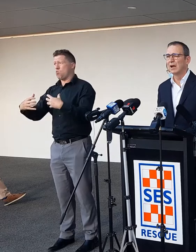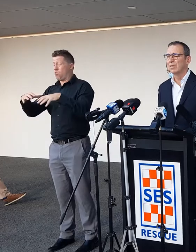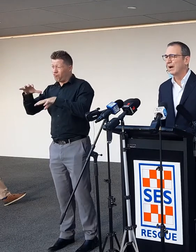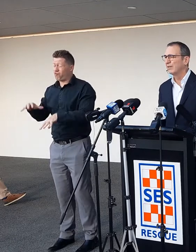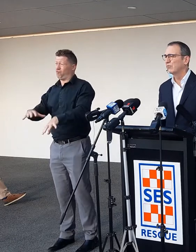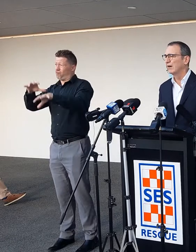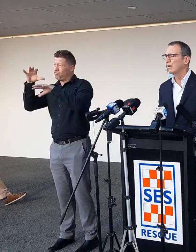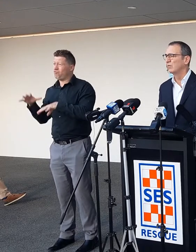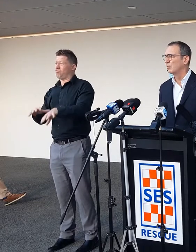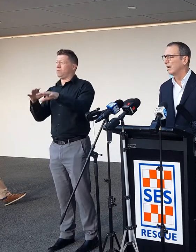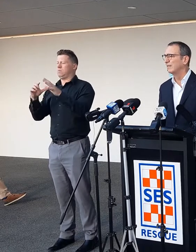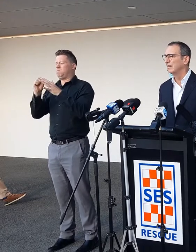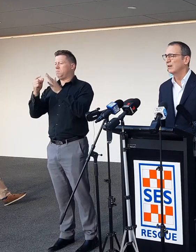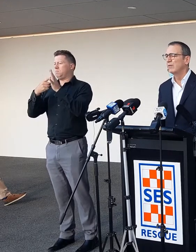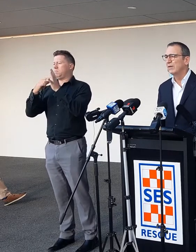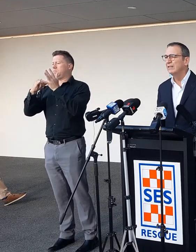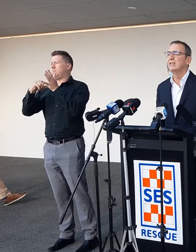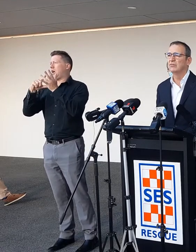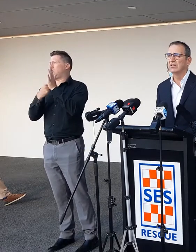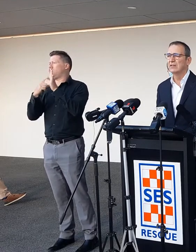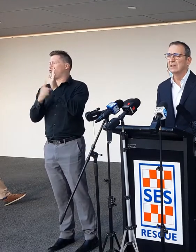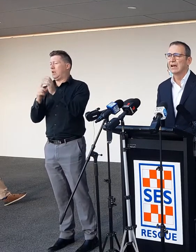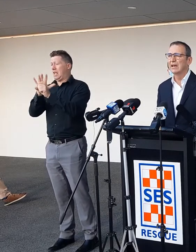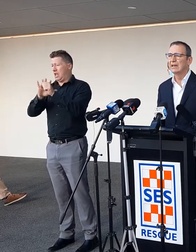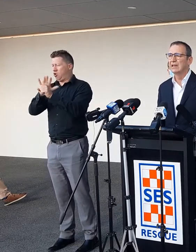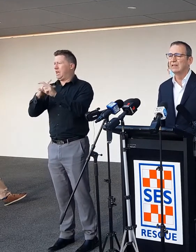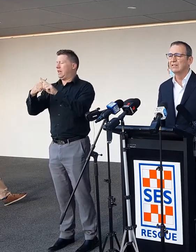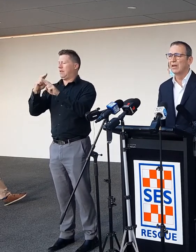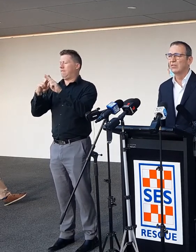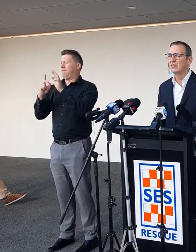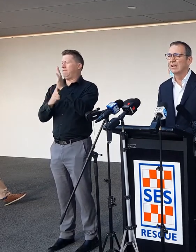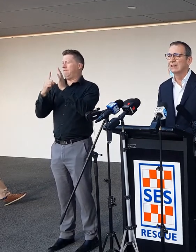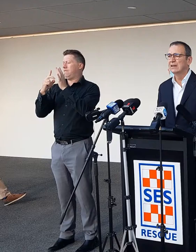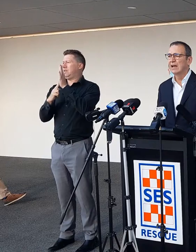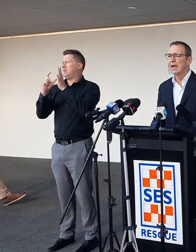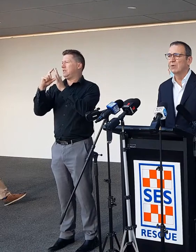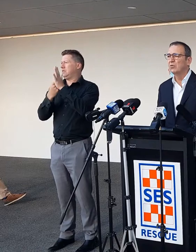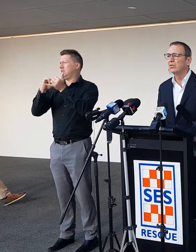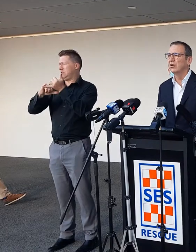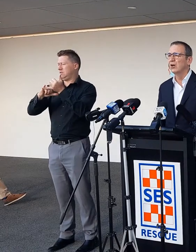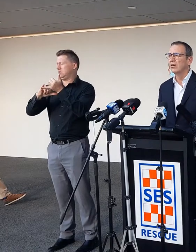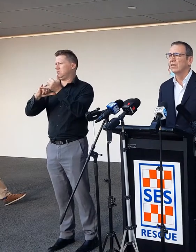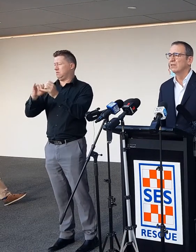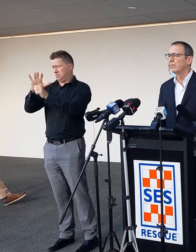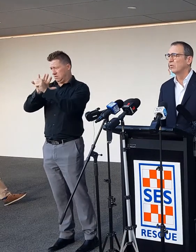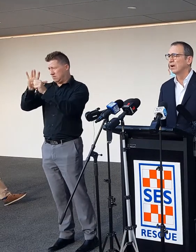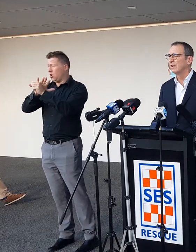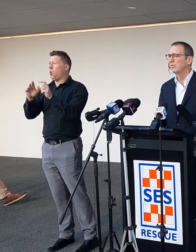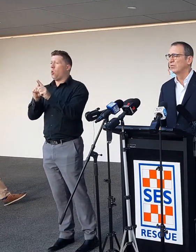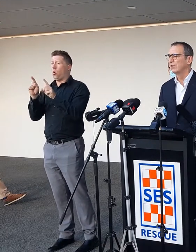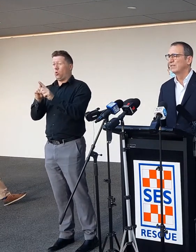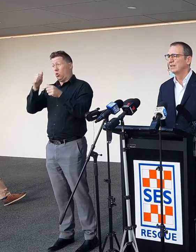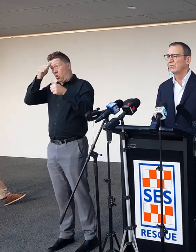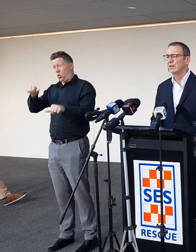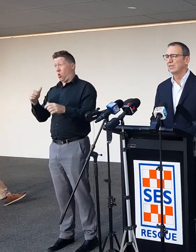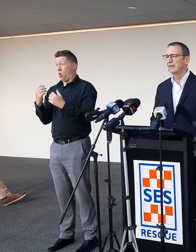for the pastoral areas as well as the Flinders district here in South Australia. And we also know that there's a forecast